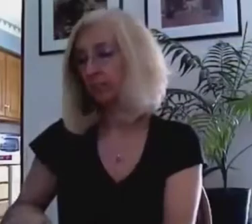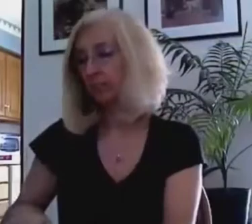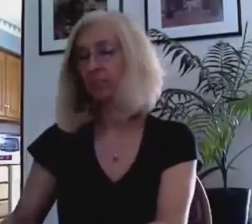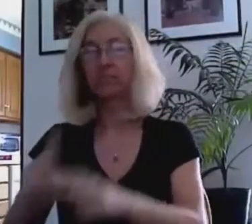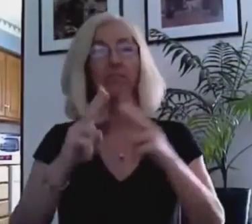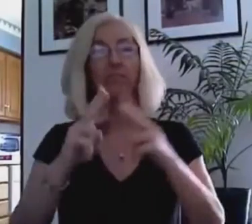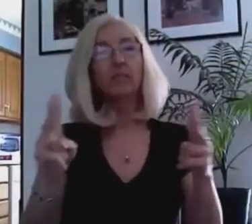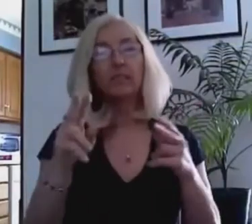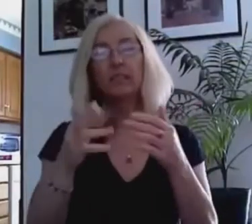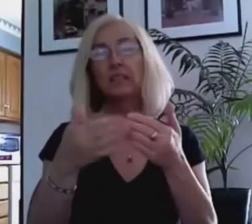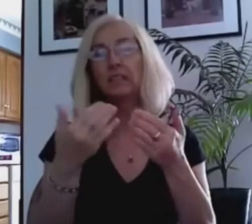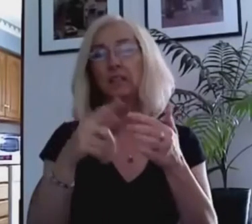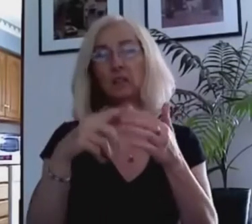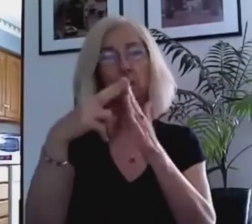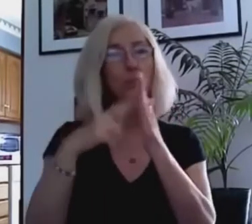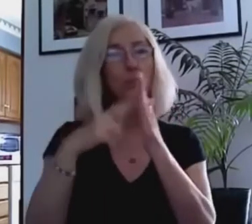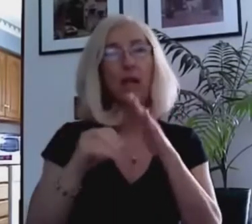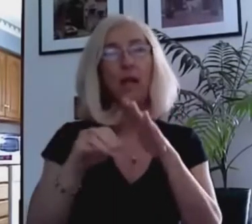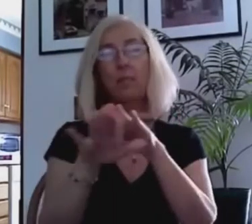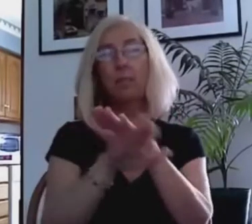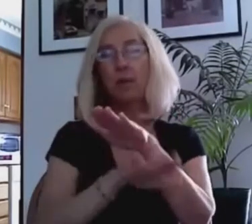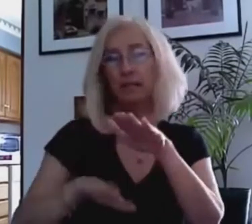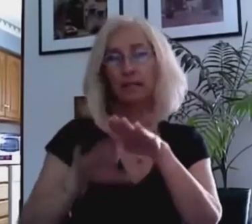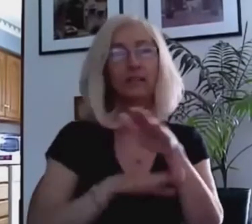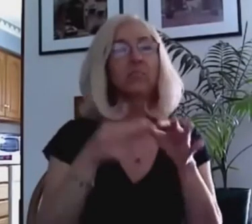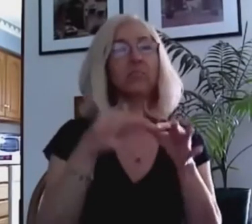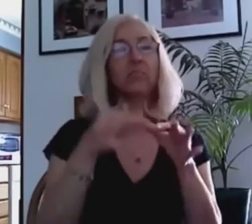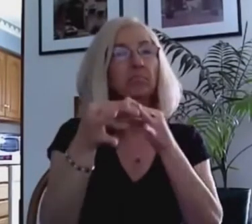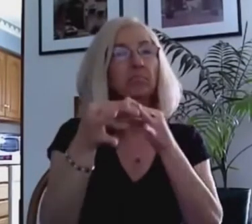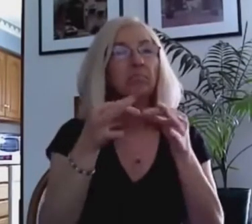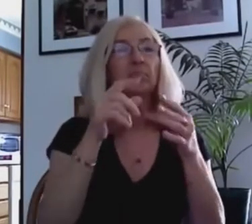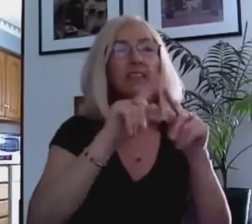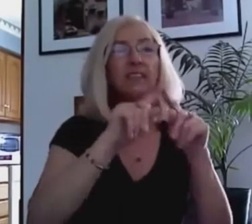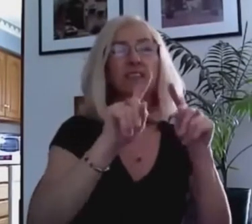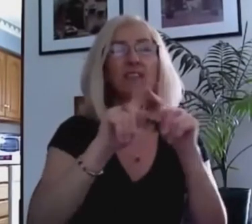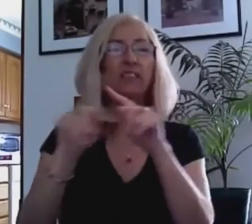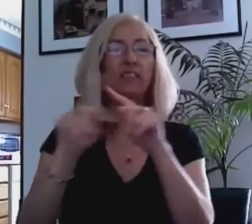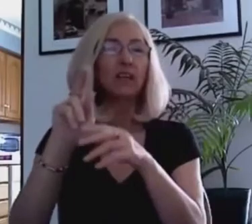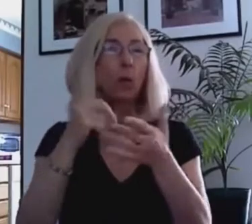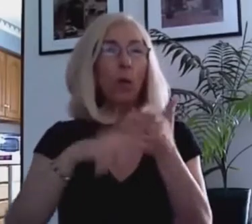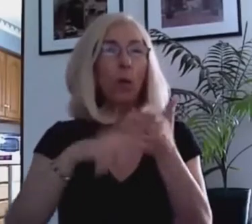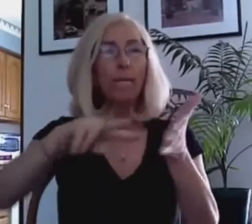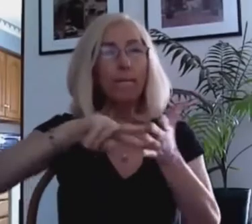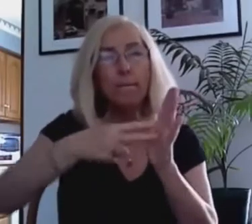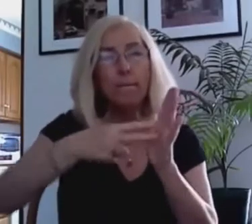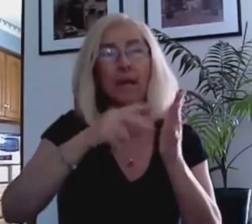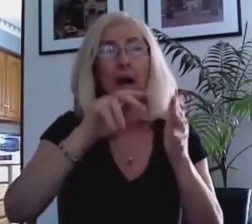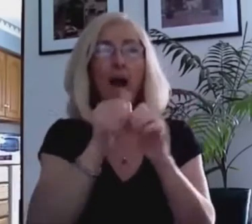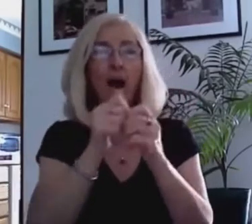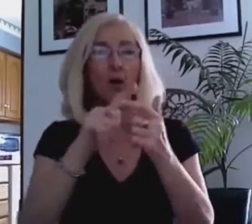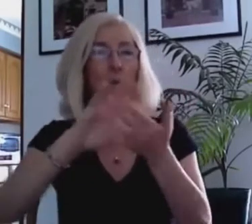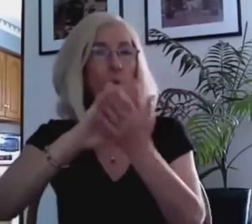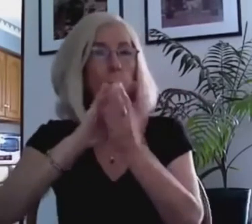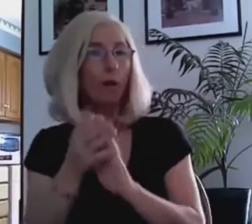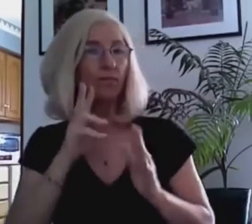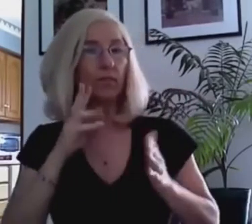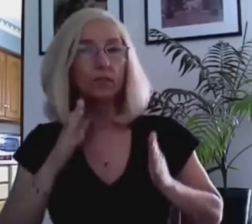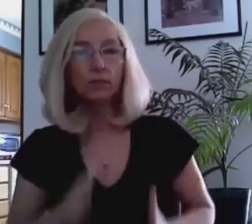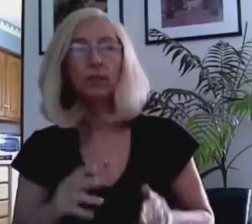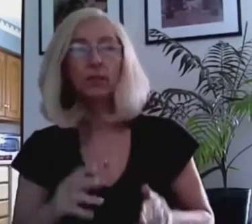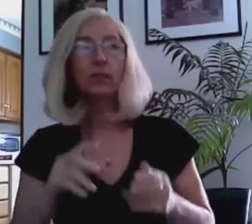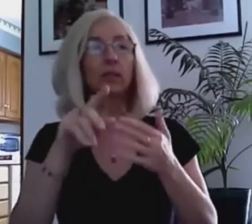would suggest you to start reading the Vegetarian Starter Kit. It's a really great, easy read.